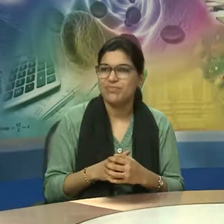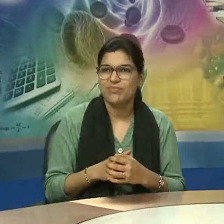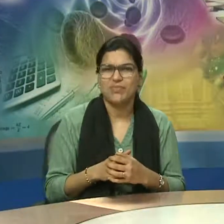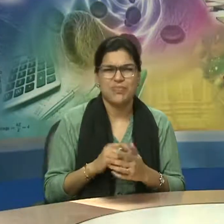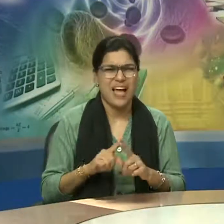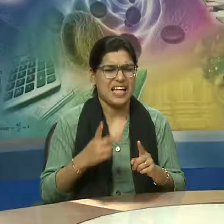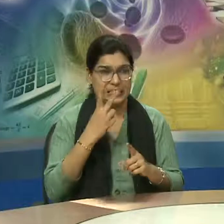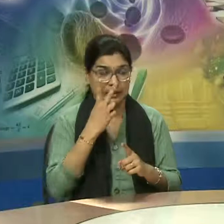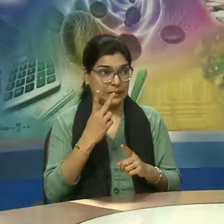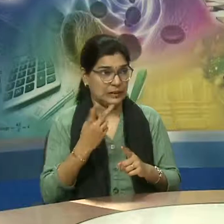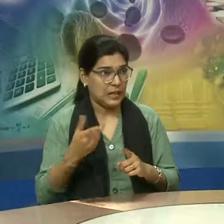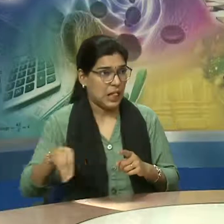to seem